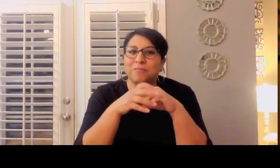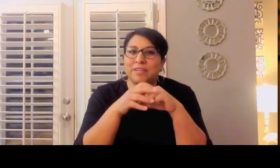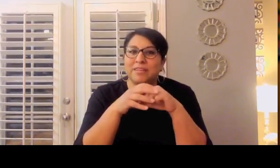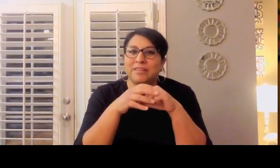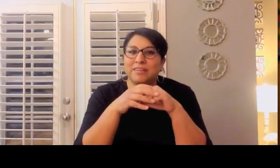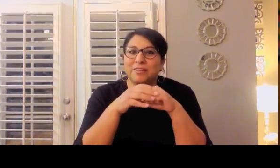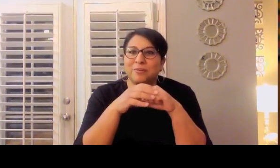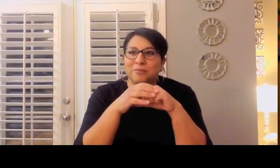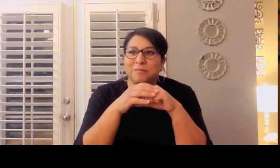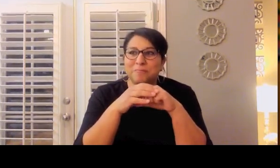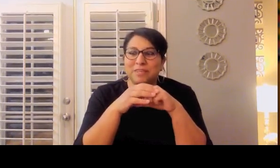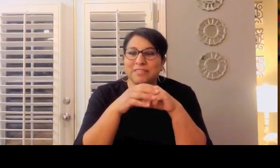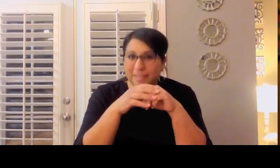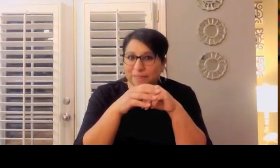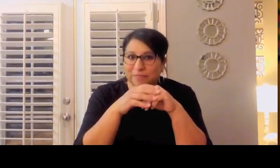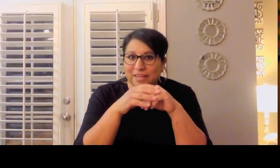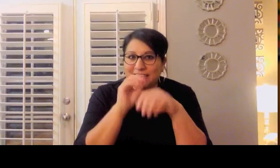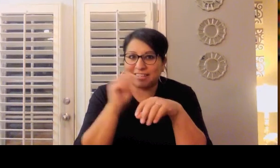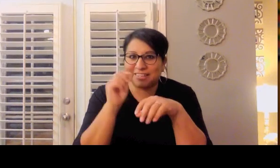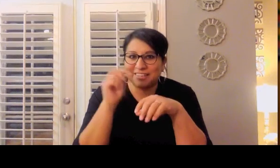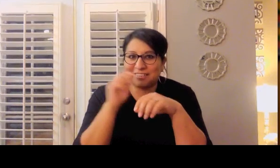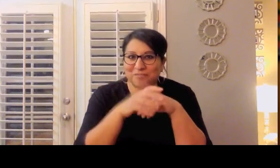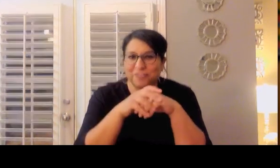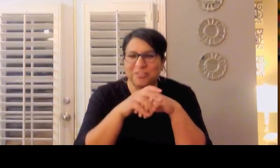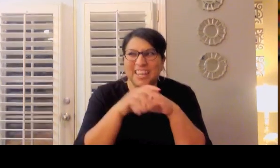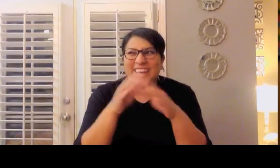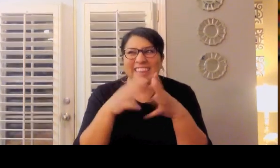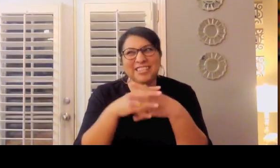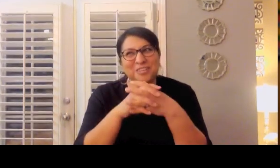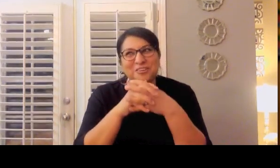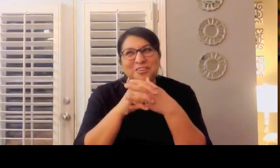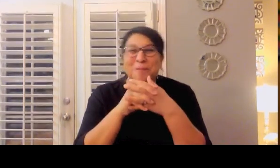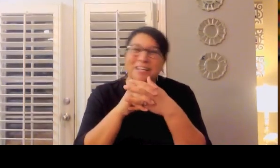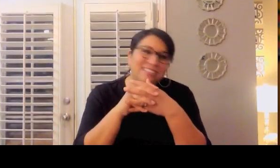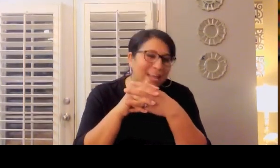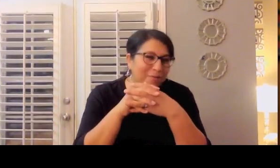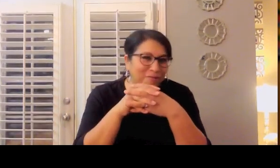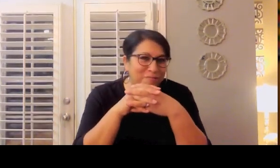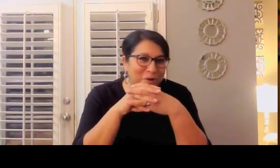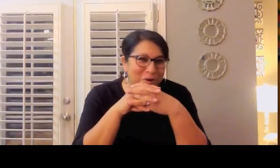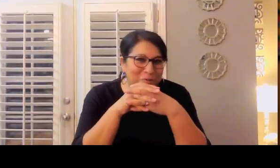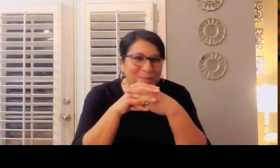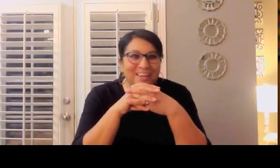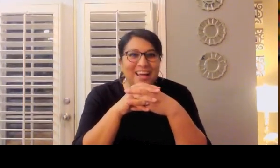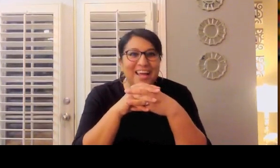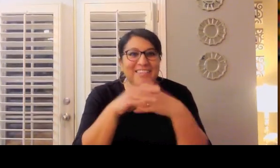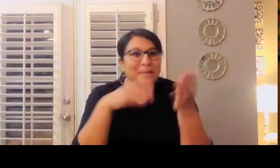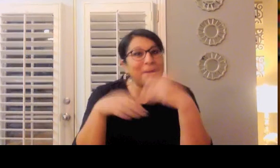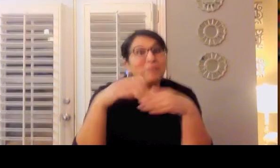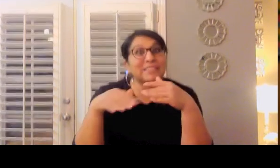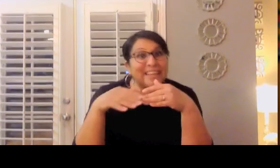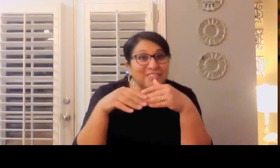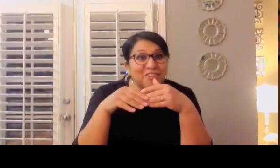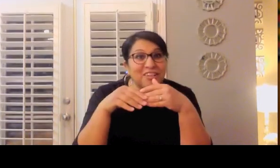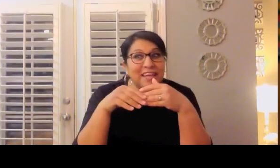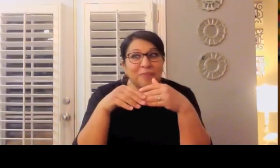event would be pretty safe that I can fill you in. And then too, you know, because I work from home, right. I set my